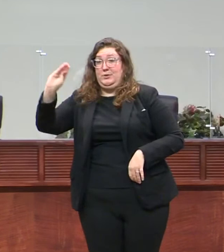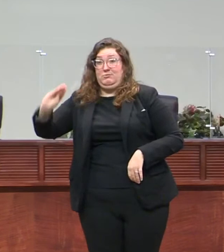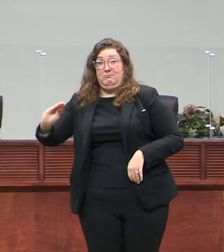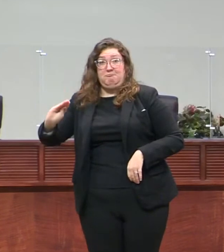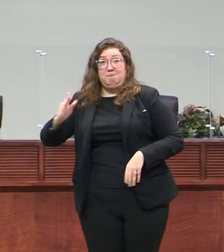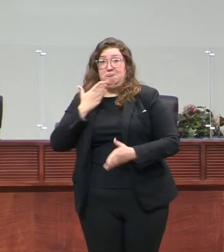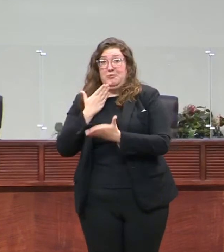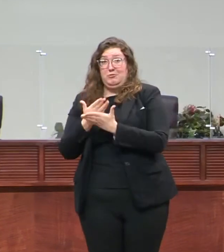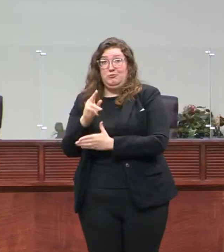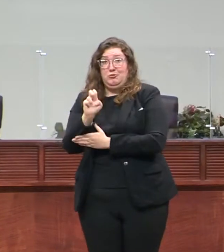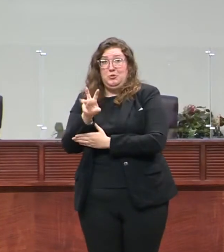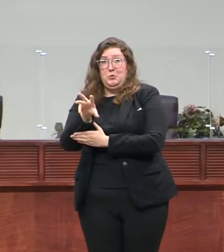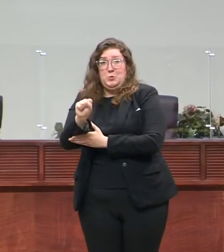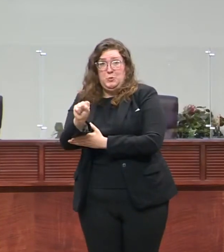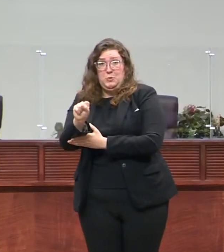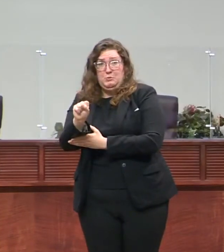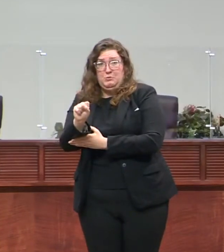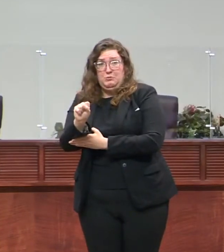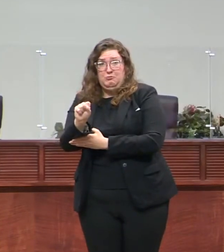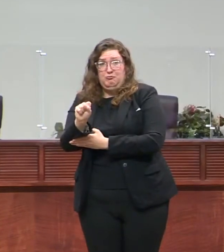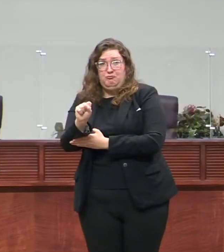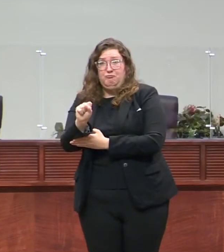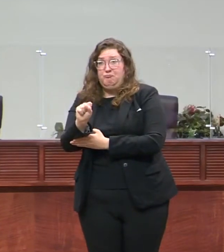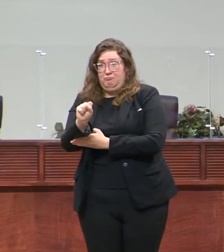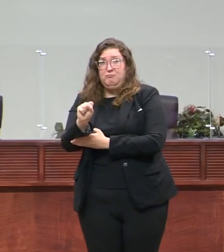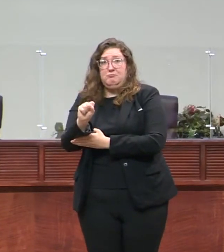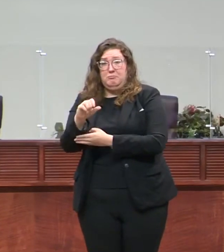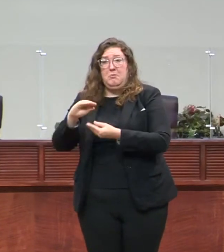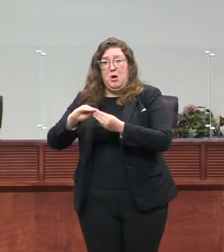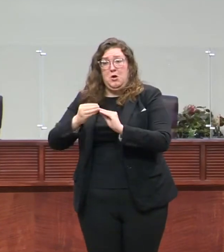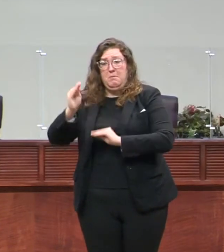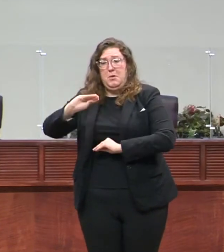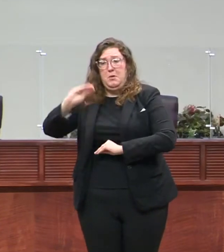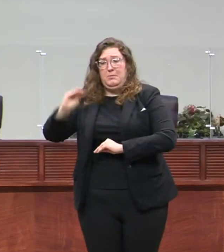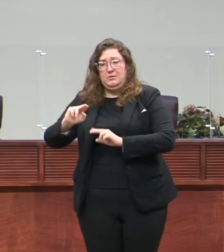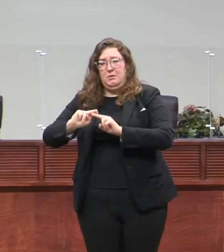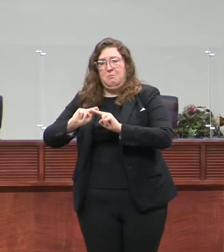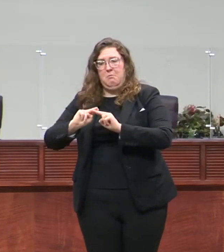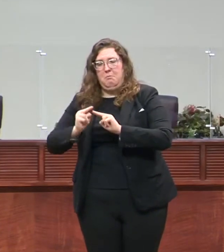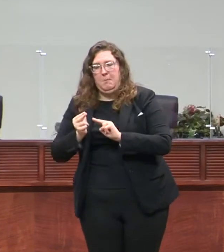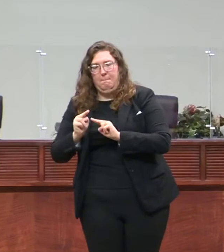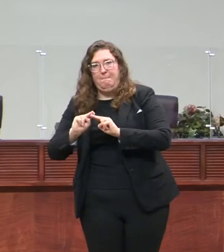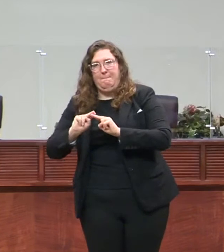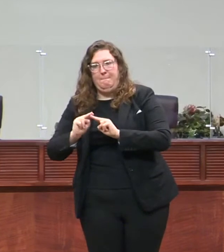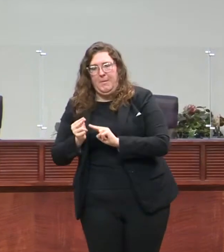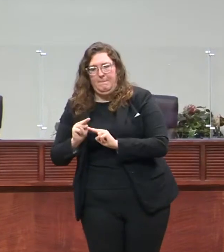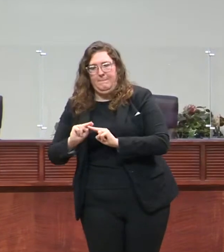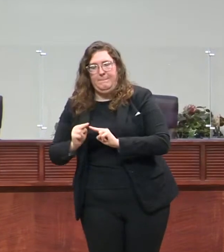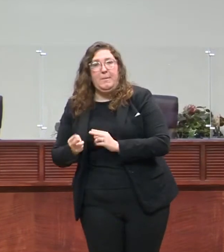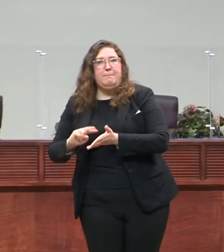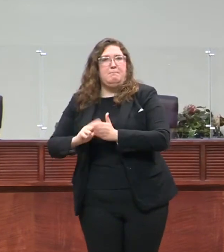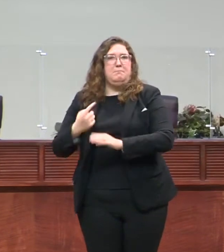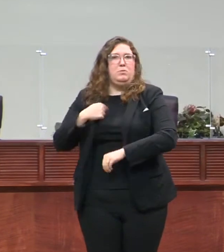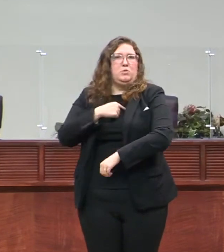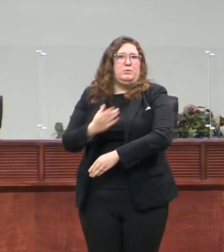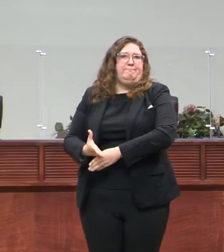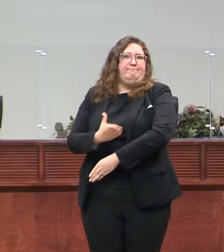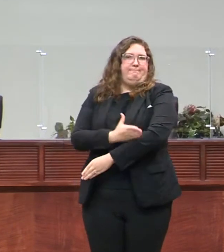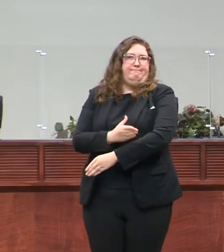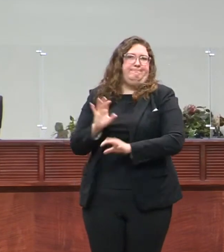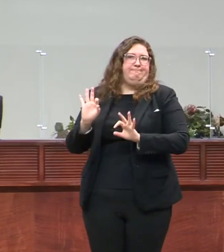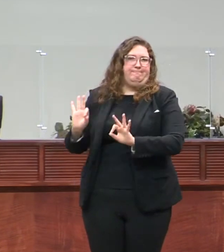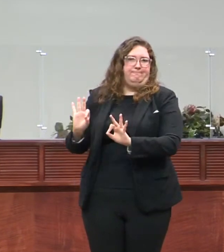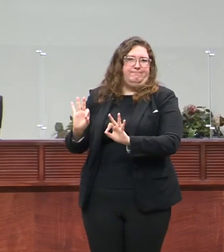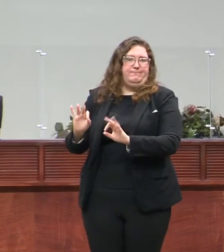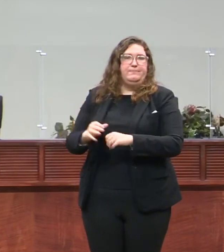sign that we have plateaued and the numbers of new cases are beginning to decline.